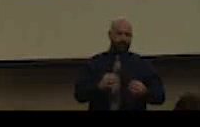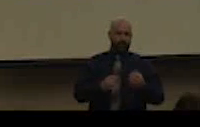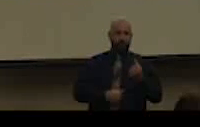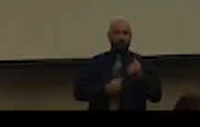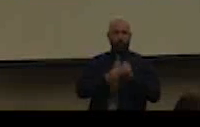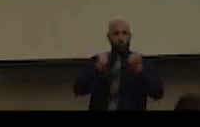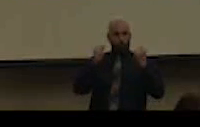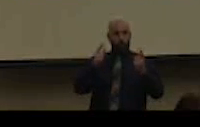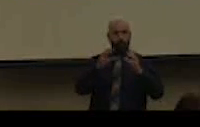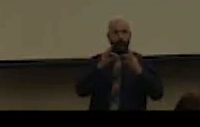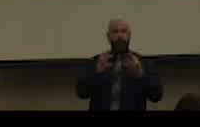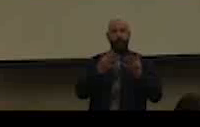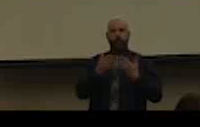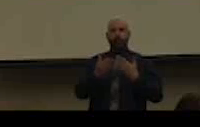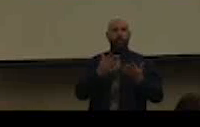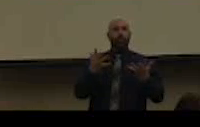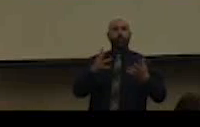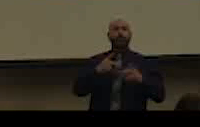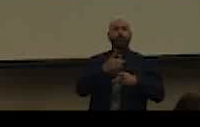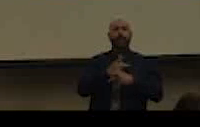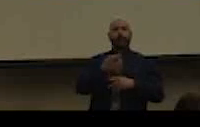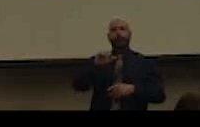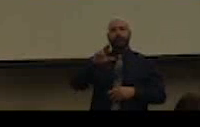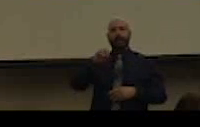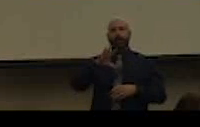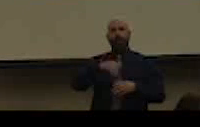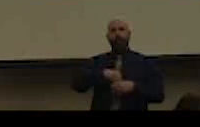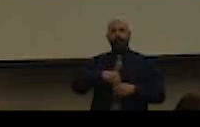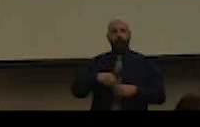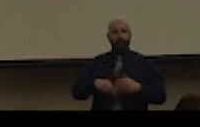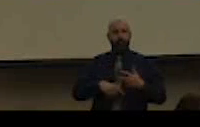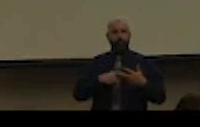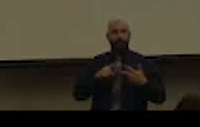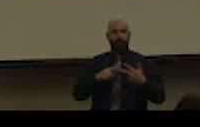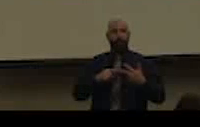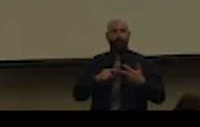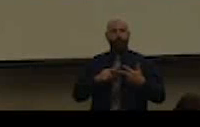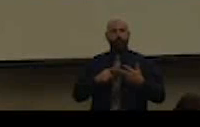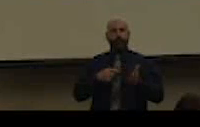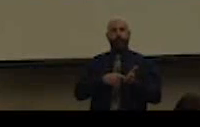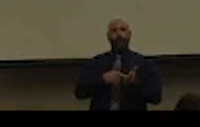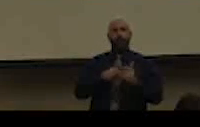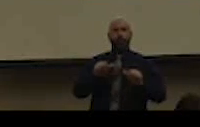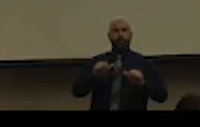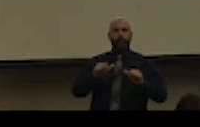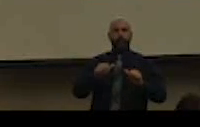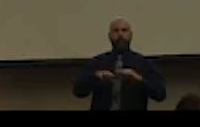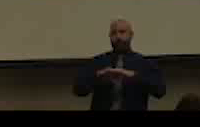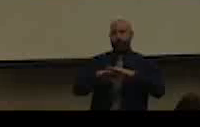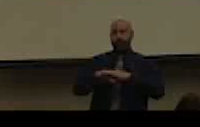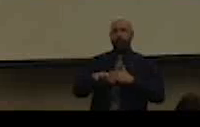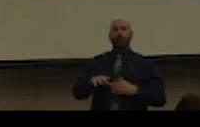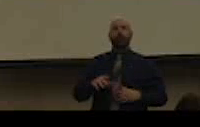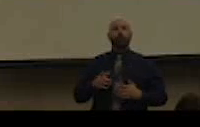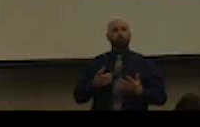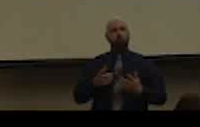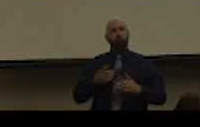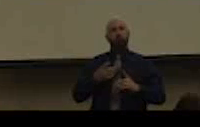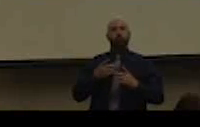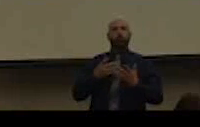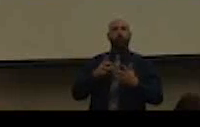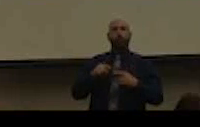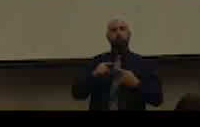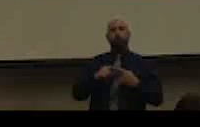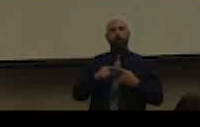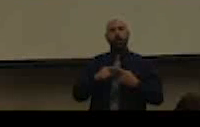whatever type of care or not they're in. Third, affordability and access. So this was about essentially